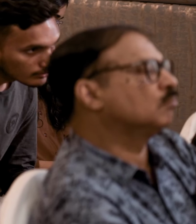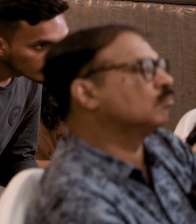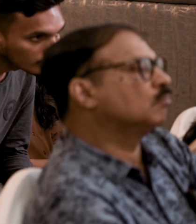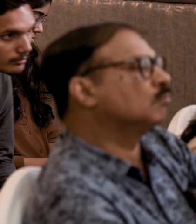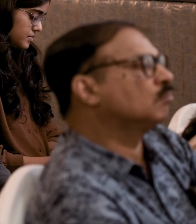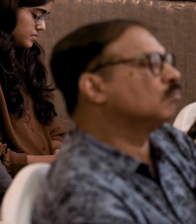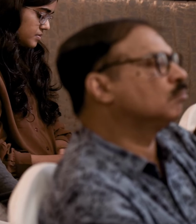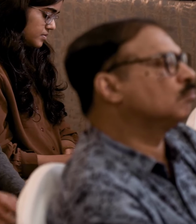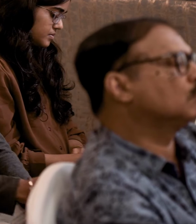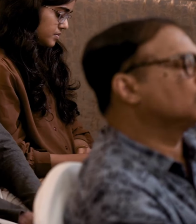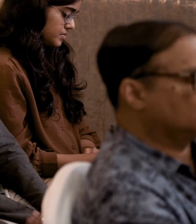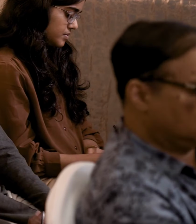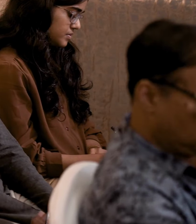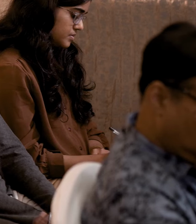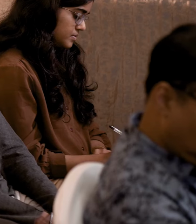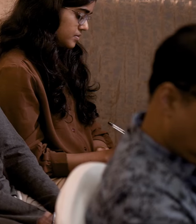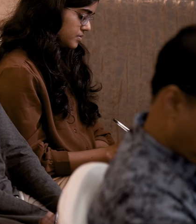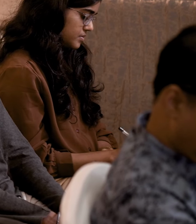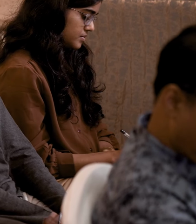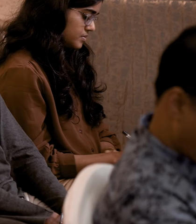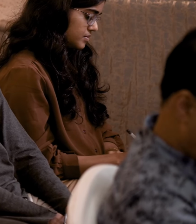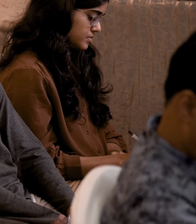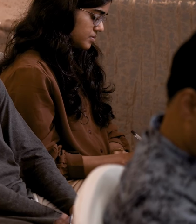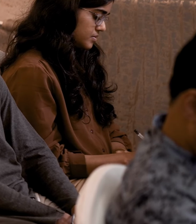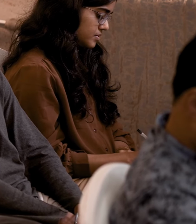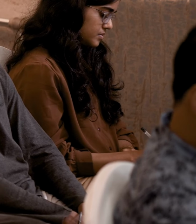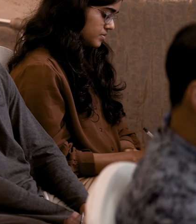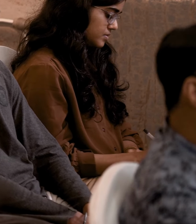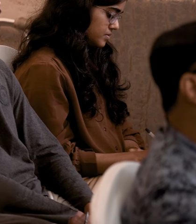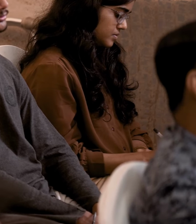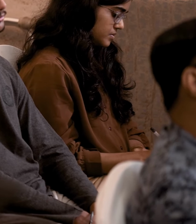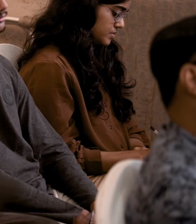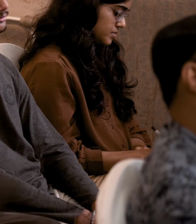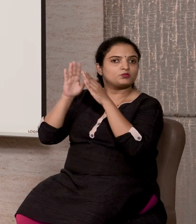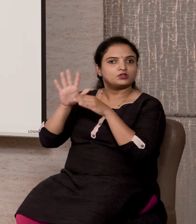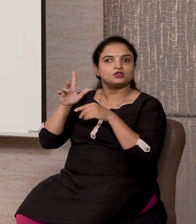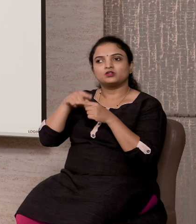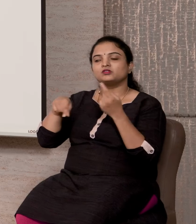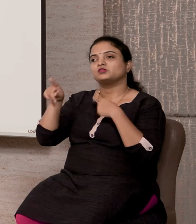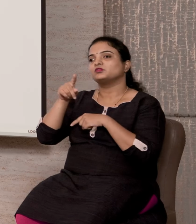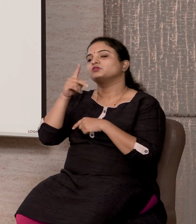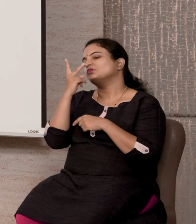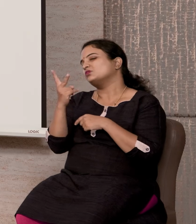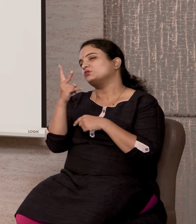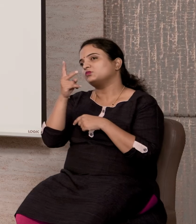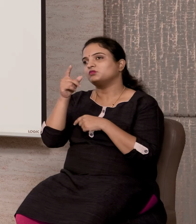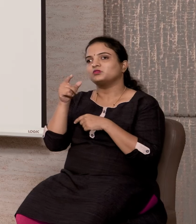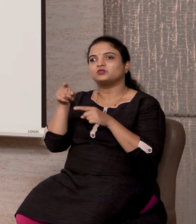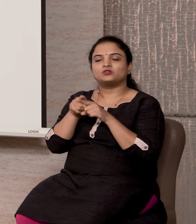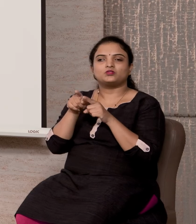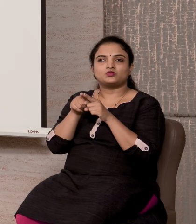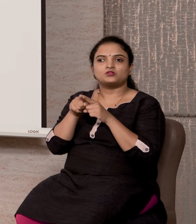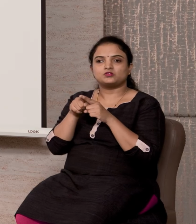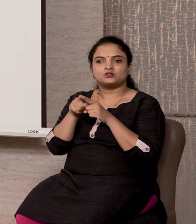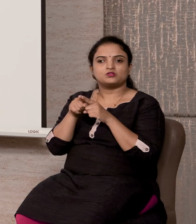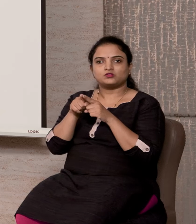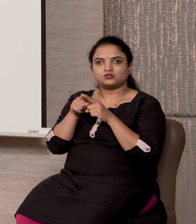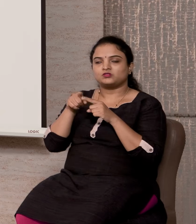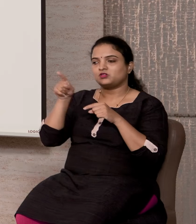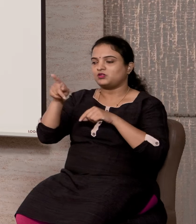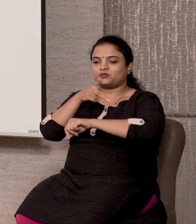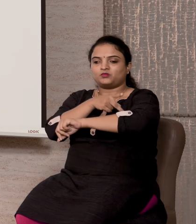is our common vision. So I'm open to all the inputs and let's start developing. There are again two outcomes that came out of it is that, so there's a